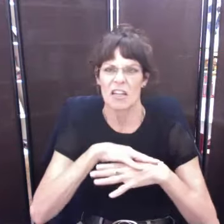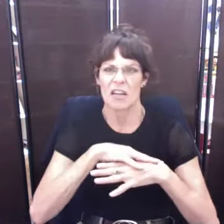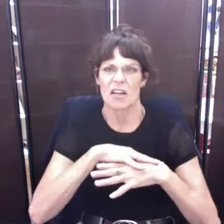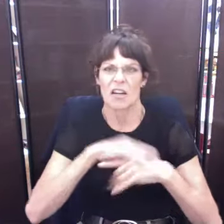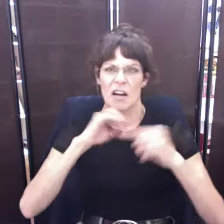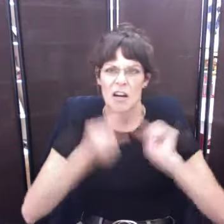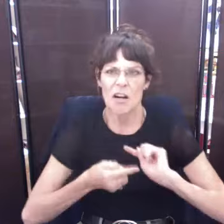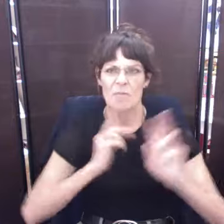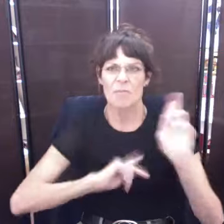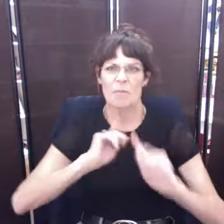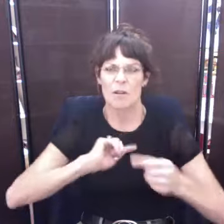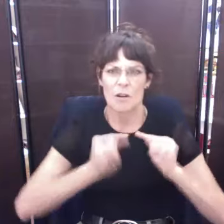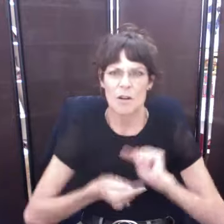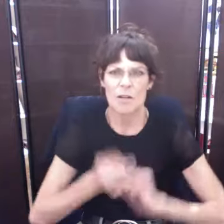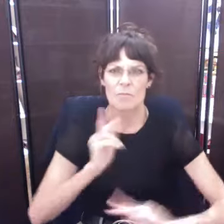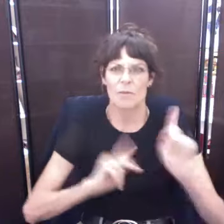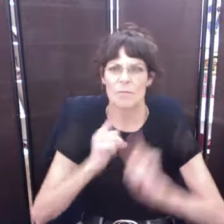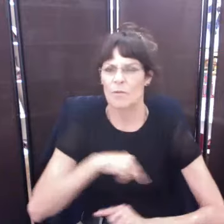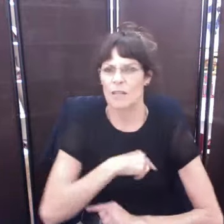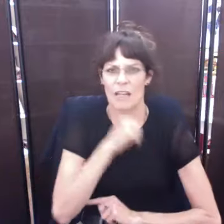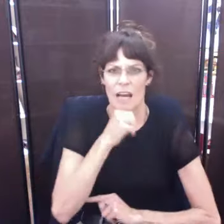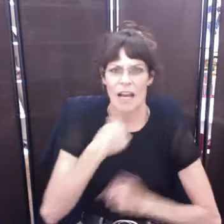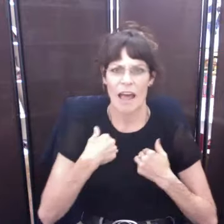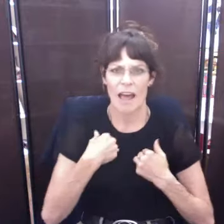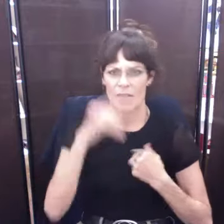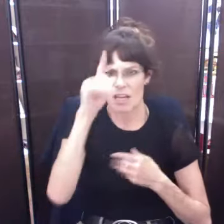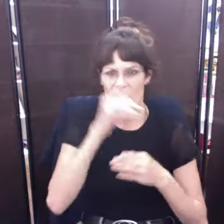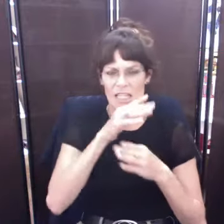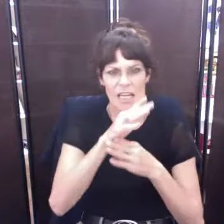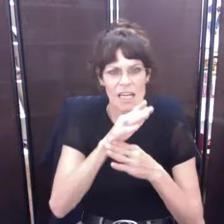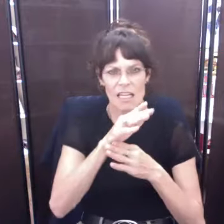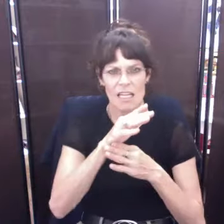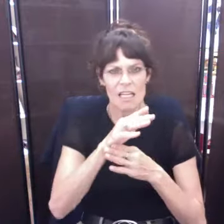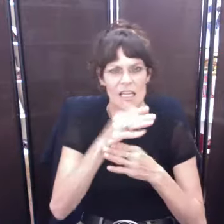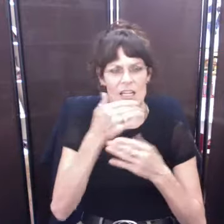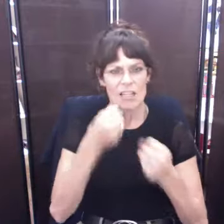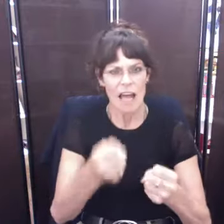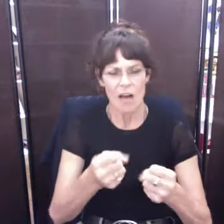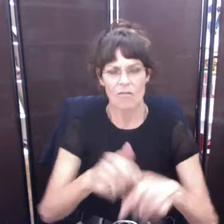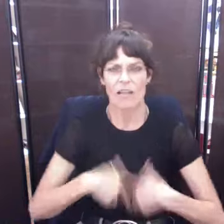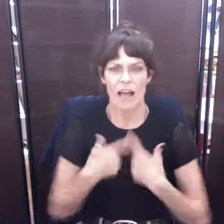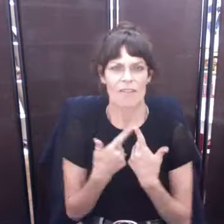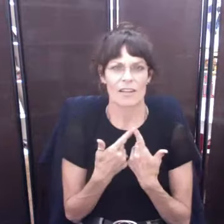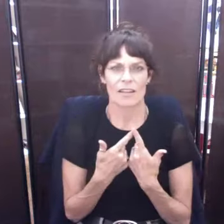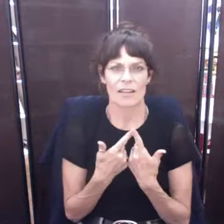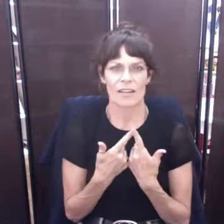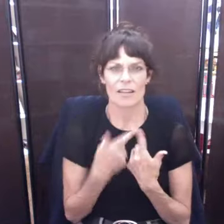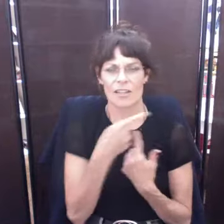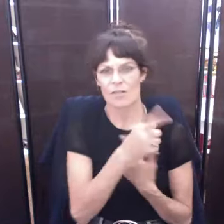not have a sane and sound life in that environment. And she was my friend at 9 years sober,